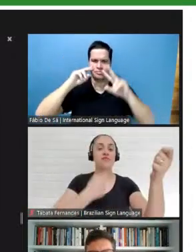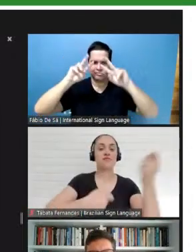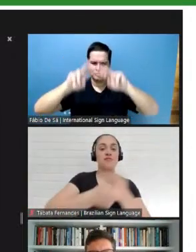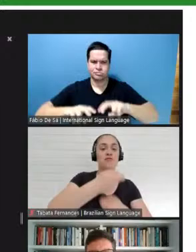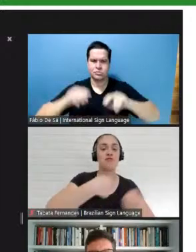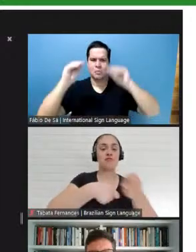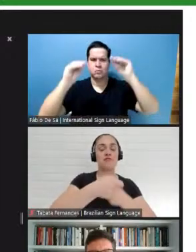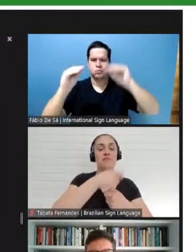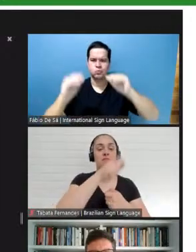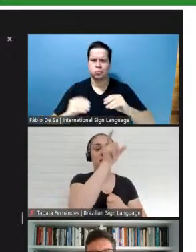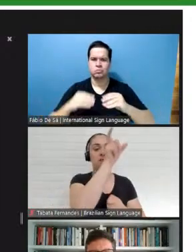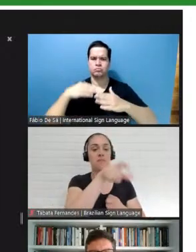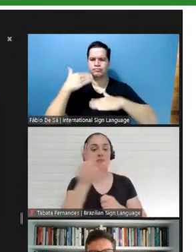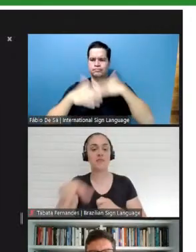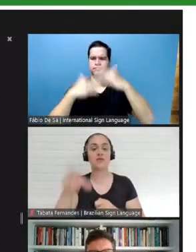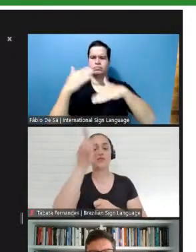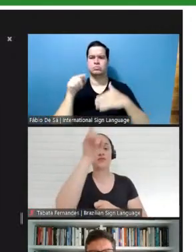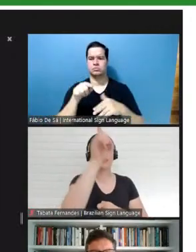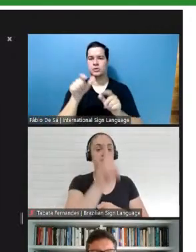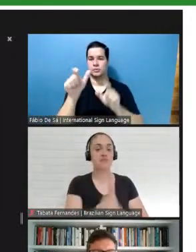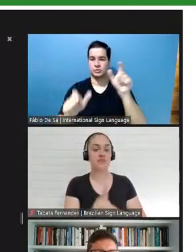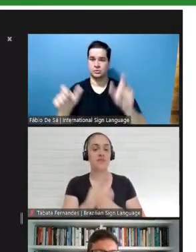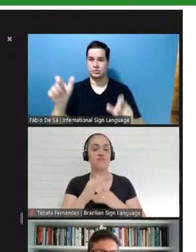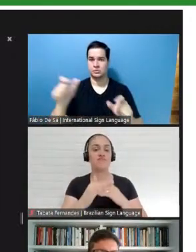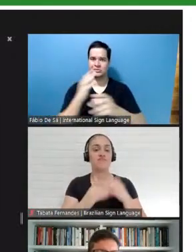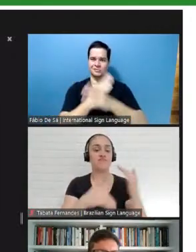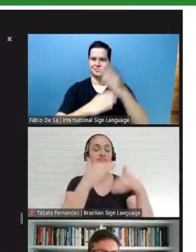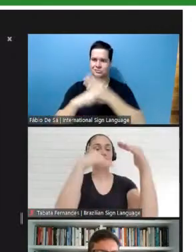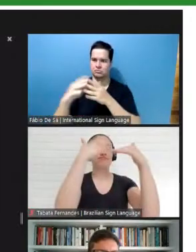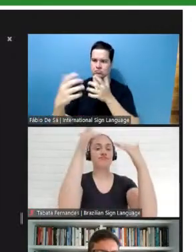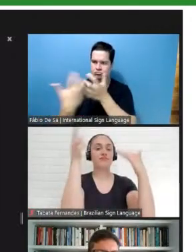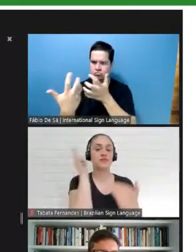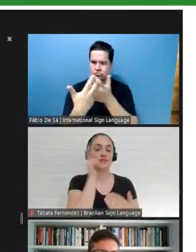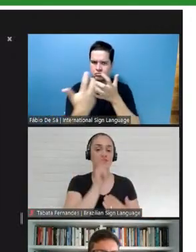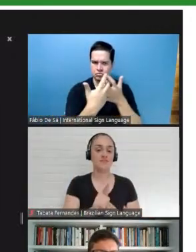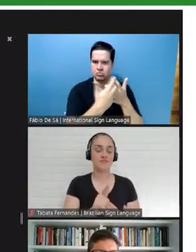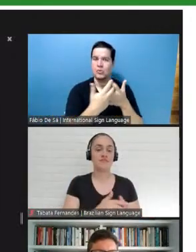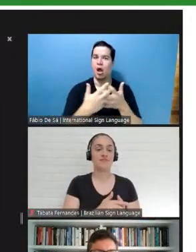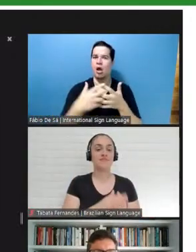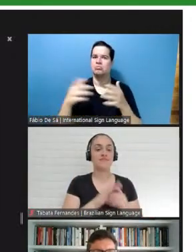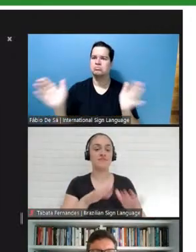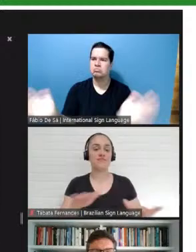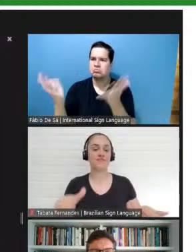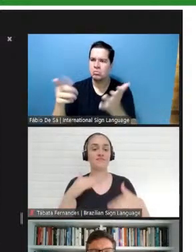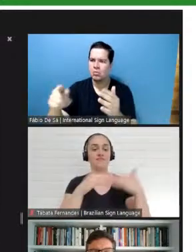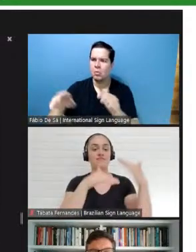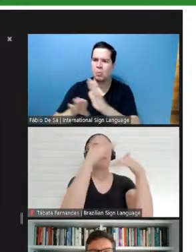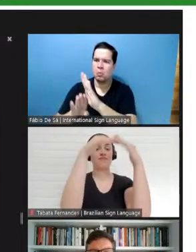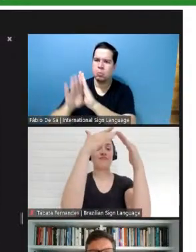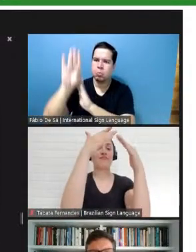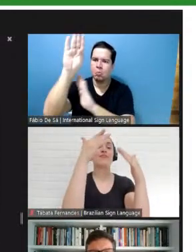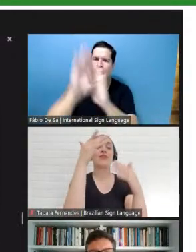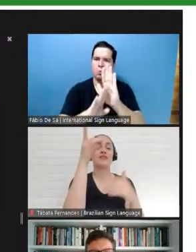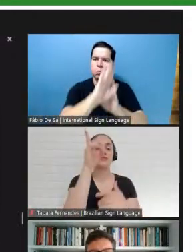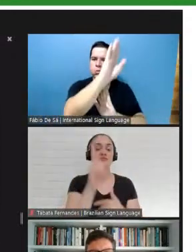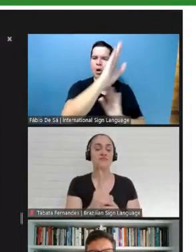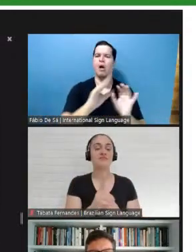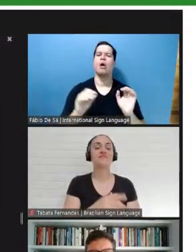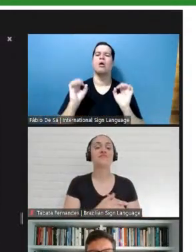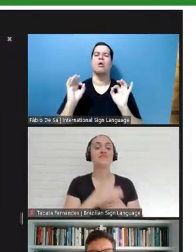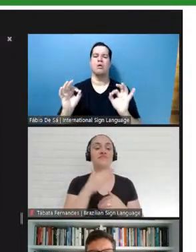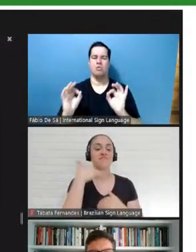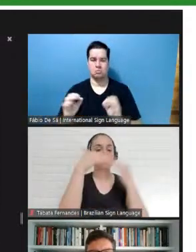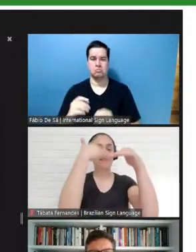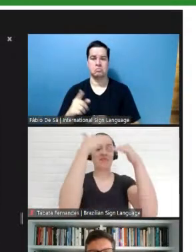with disability. And this sort of fits in very nicely with what Claudia was saying in regards to, it's not just